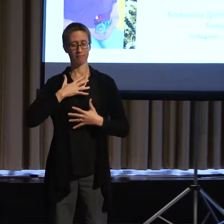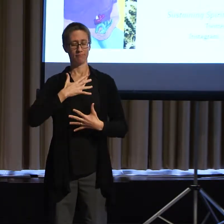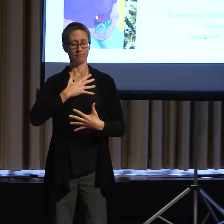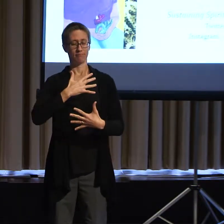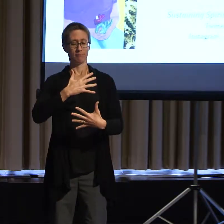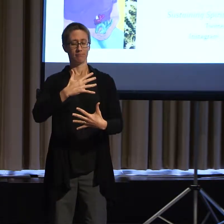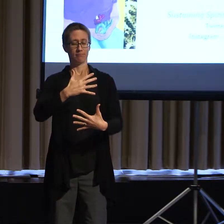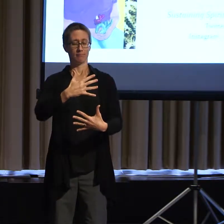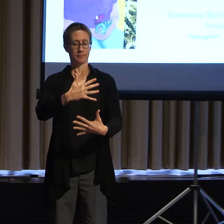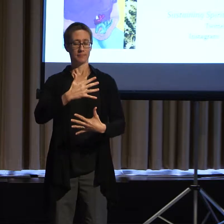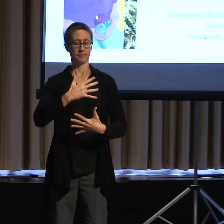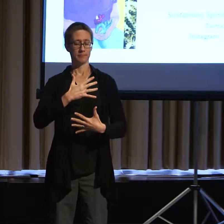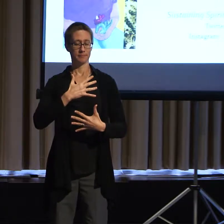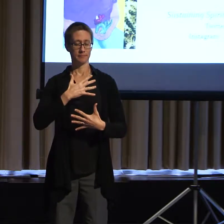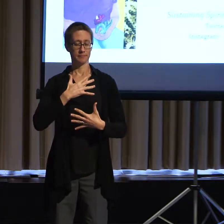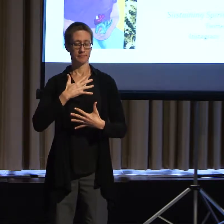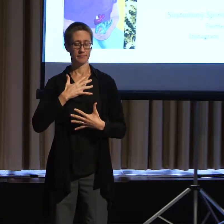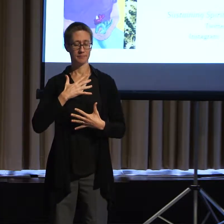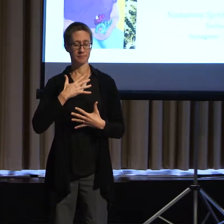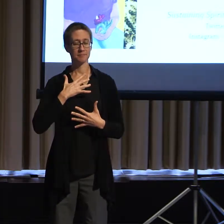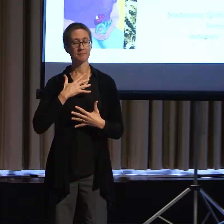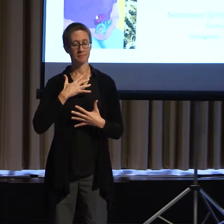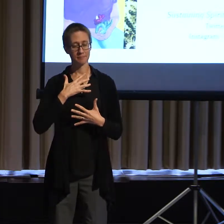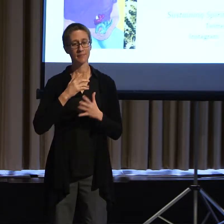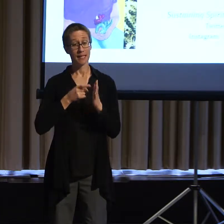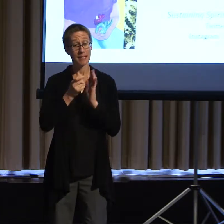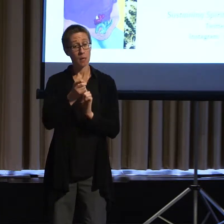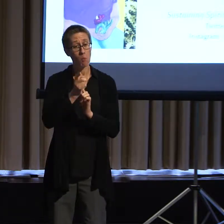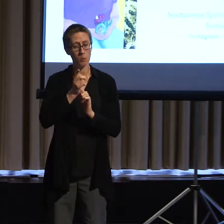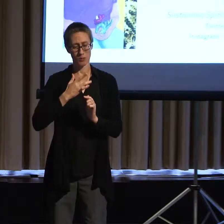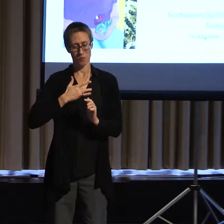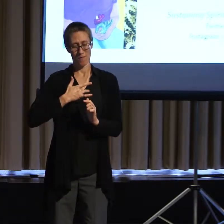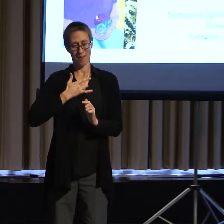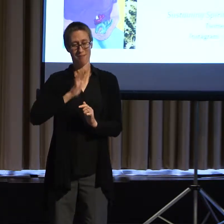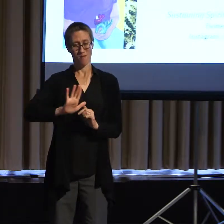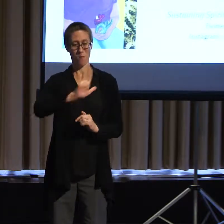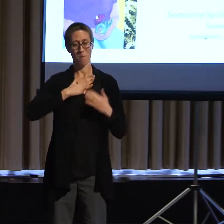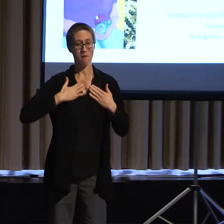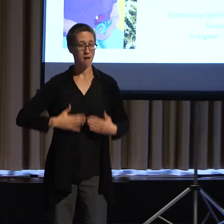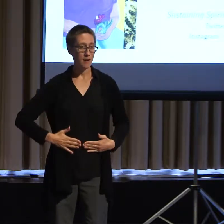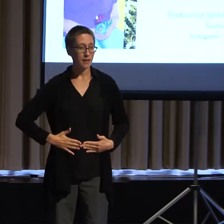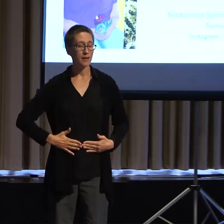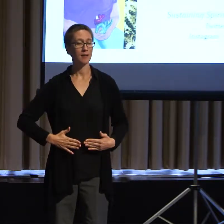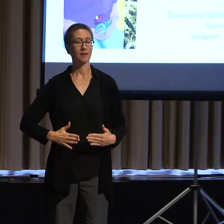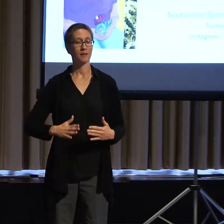Take a moment to feel your body, bringing your awareness to this space.